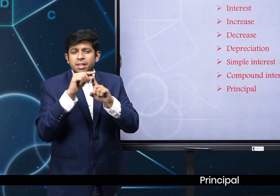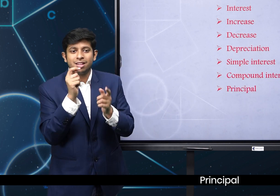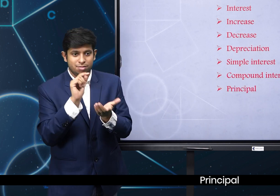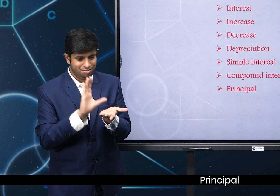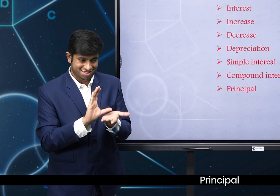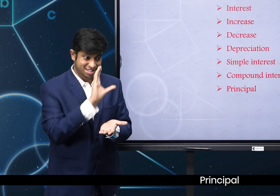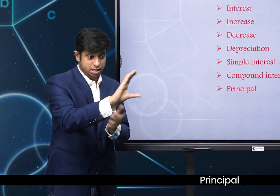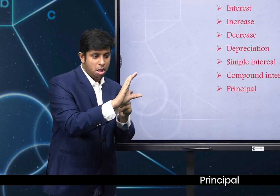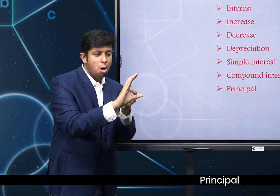principal,